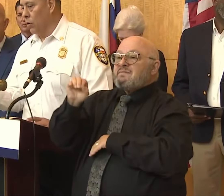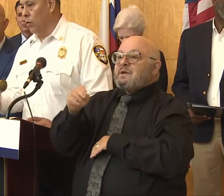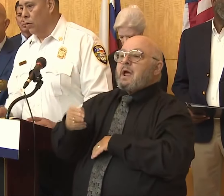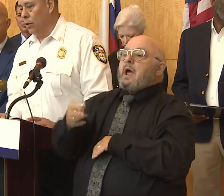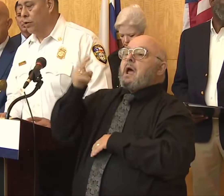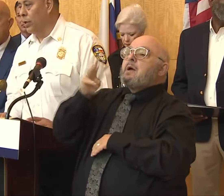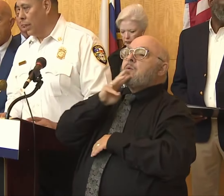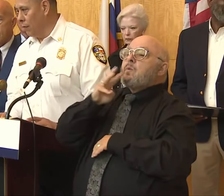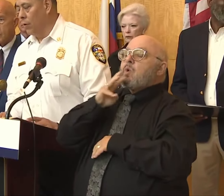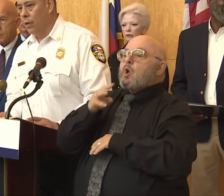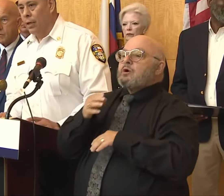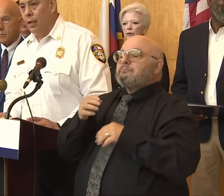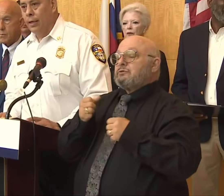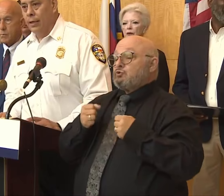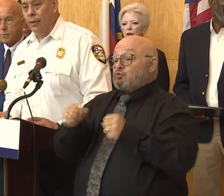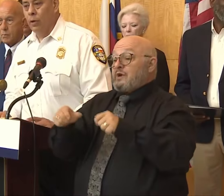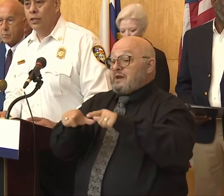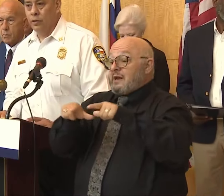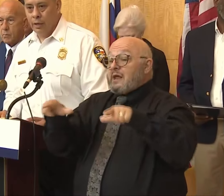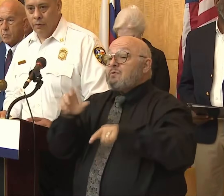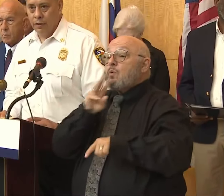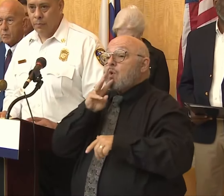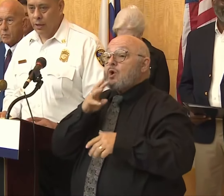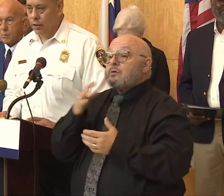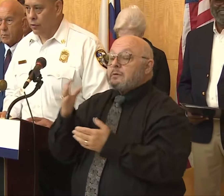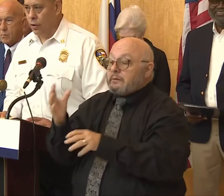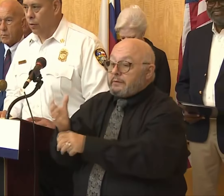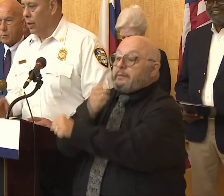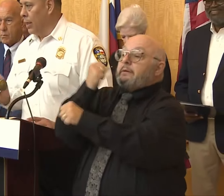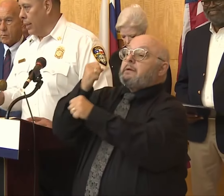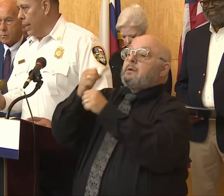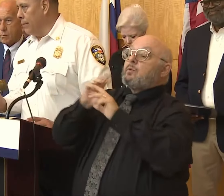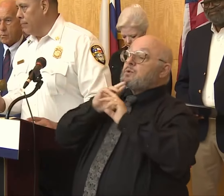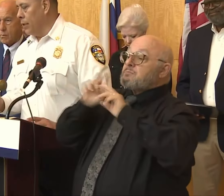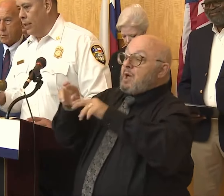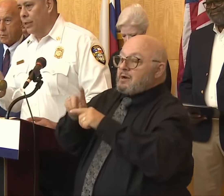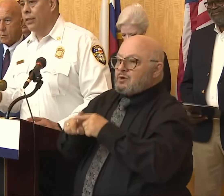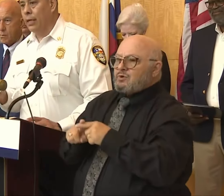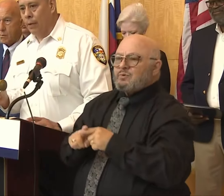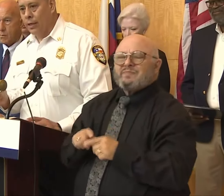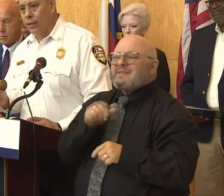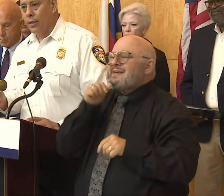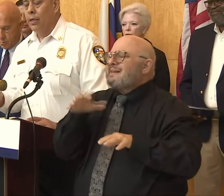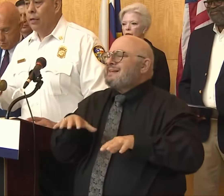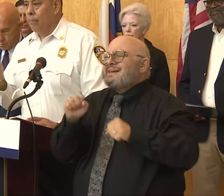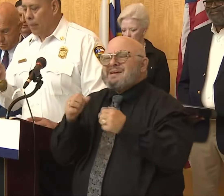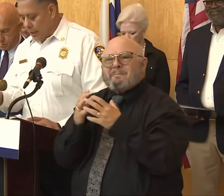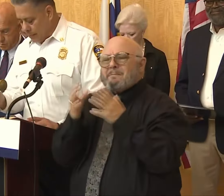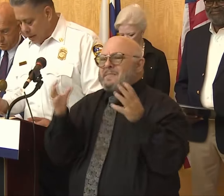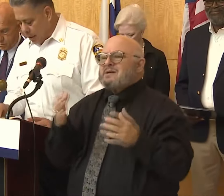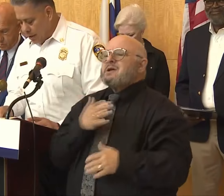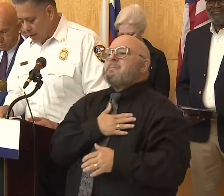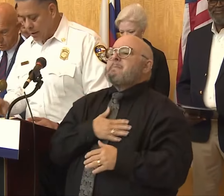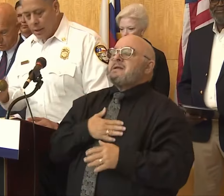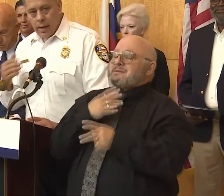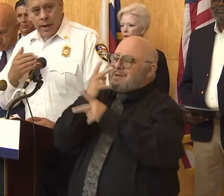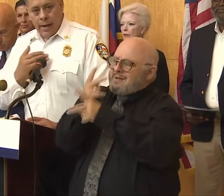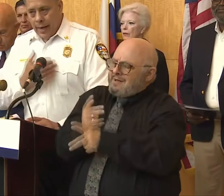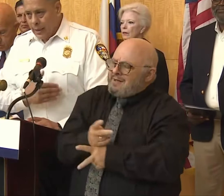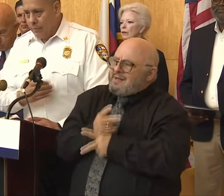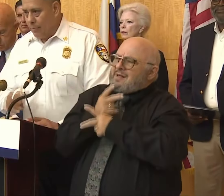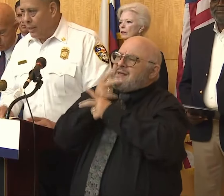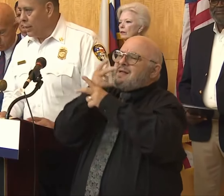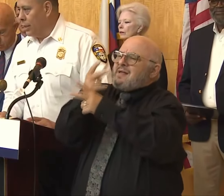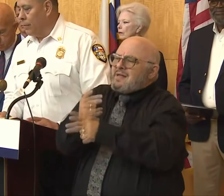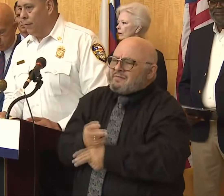vehicles or street level rescues that we responded to. So again, it doesn't take much. Please be cautious.